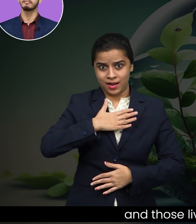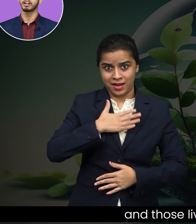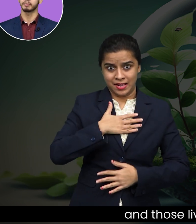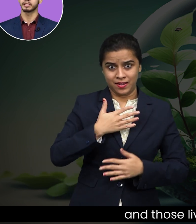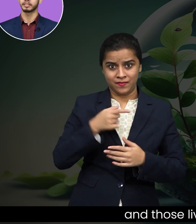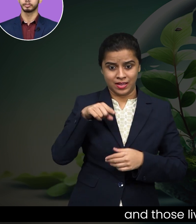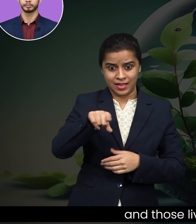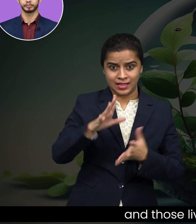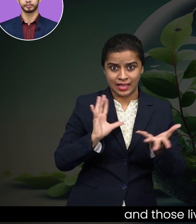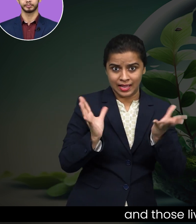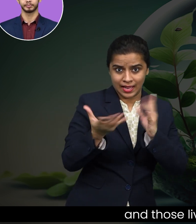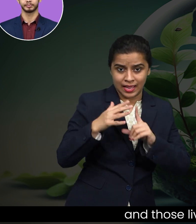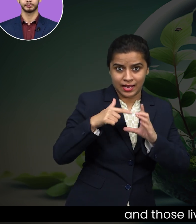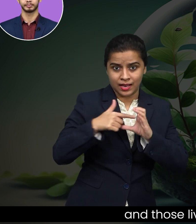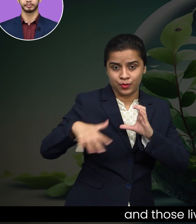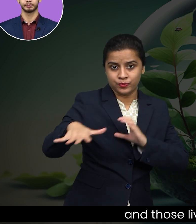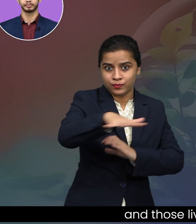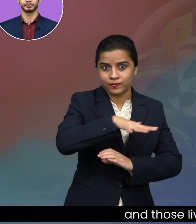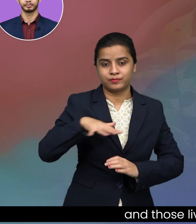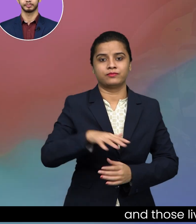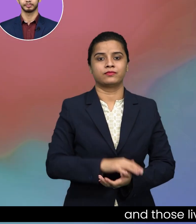the environment.